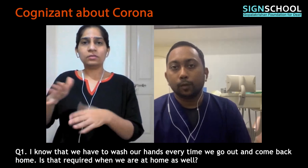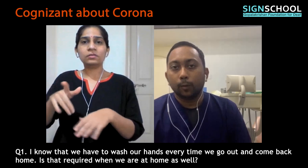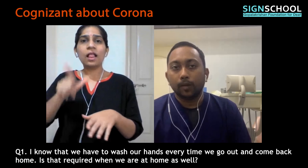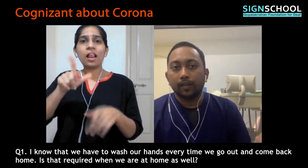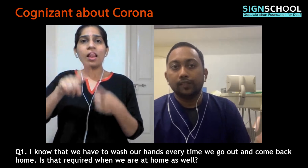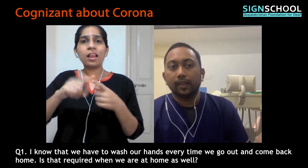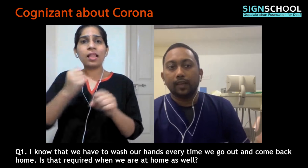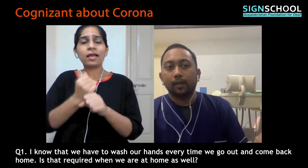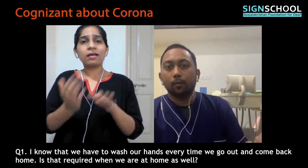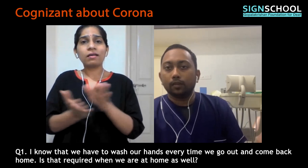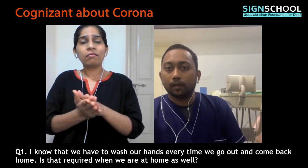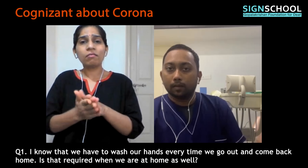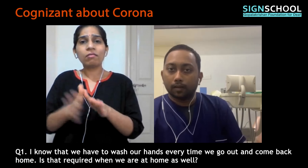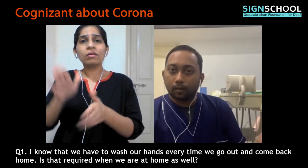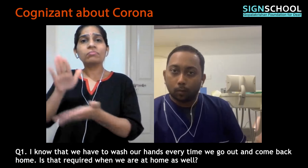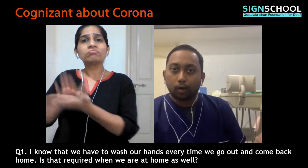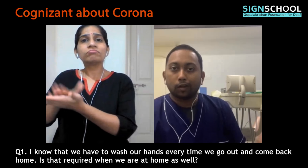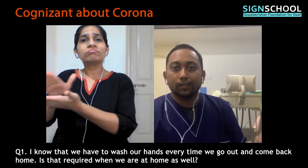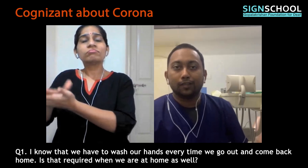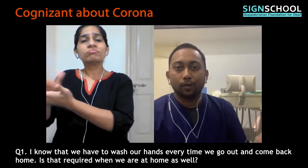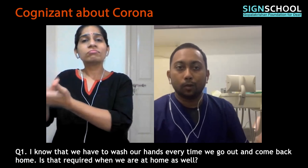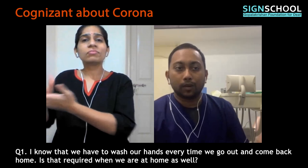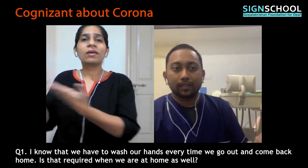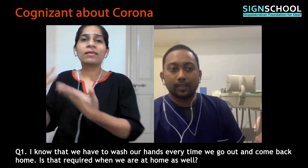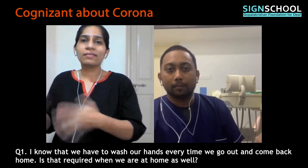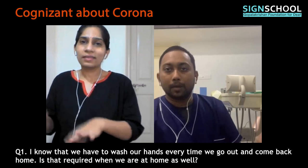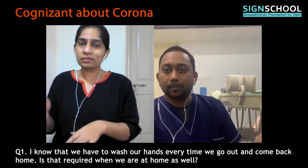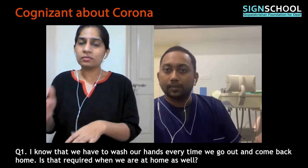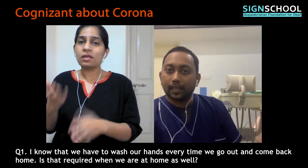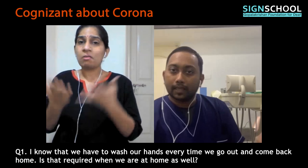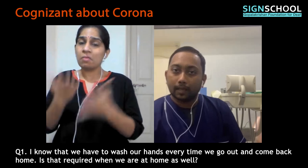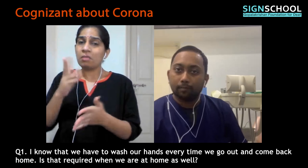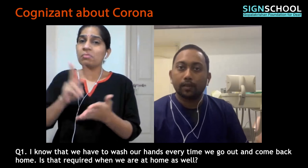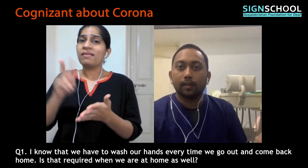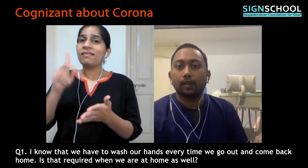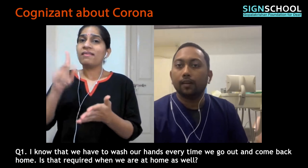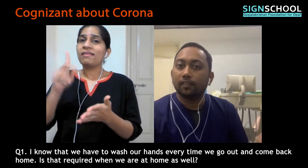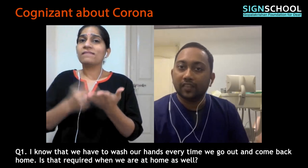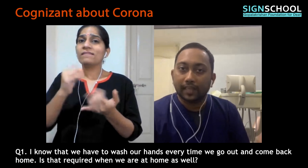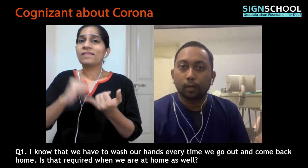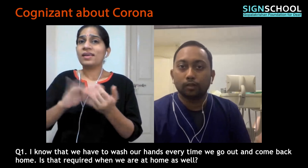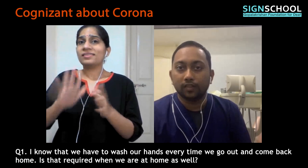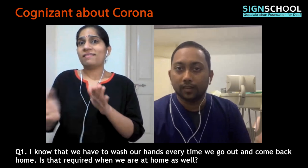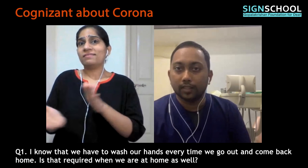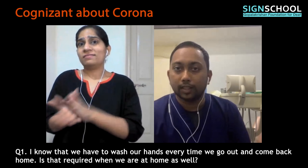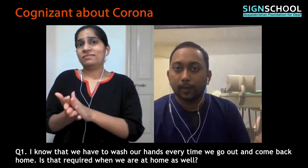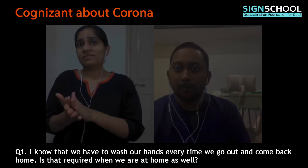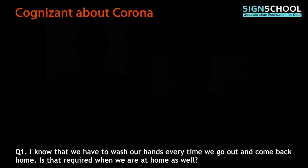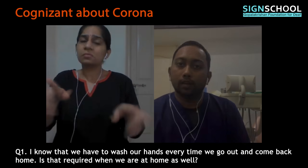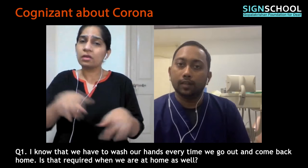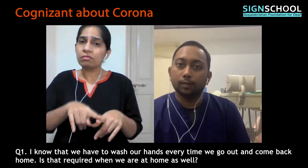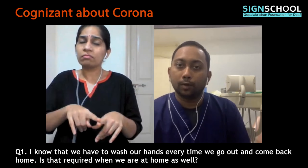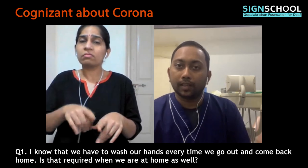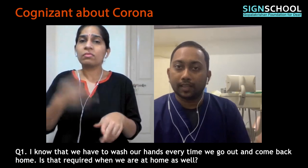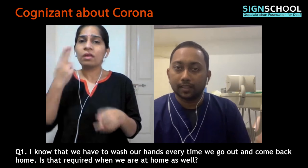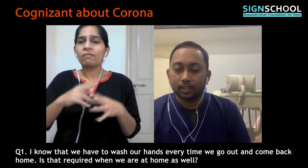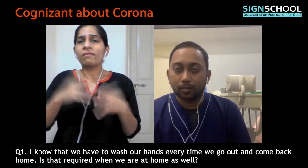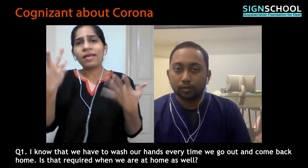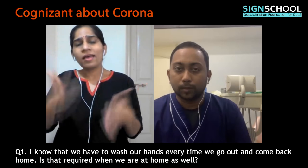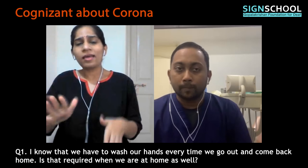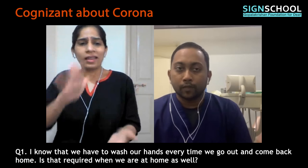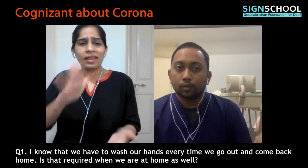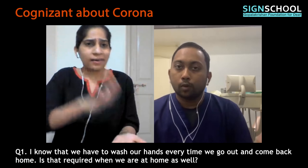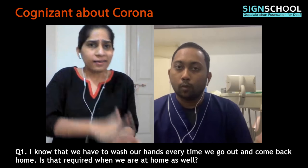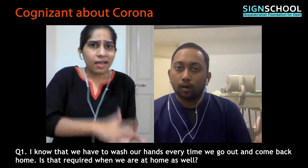viruses. So if they walk on the floor and they by mistake keep their feet on the furniture, is going to get